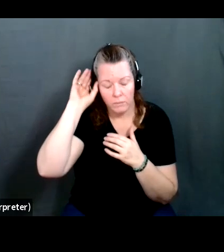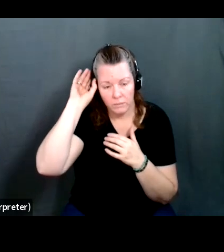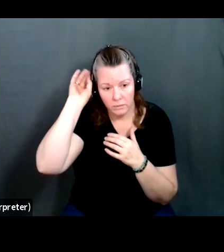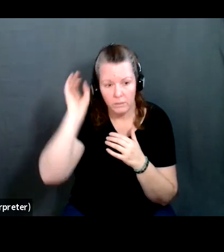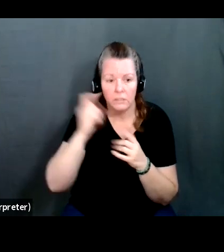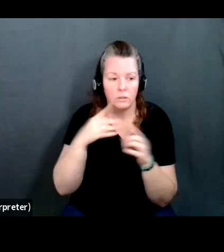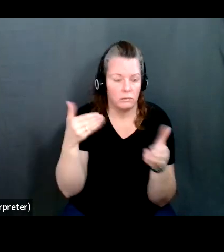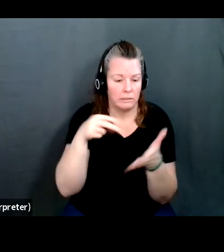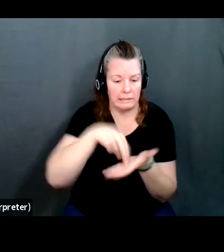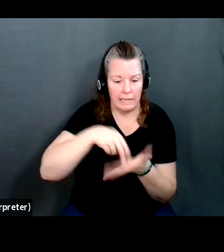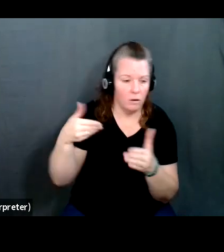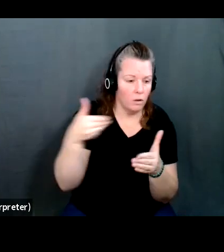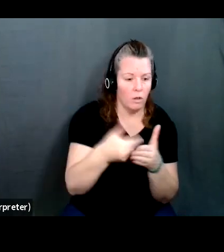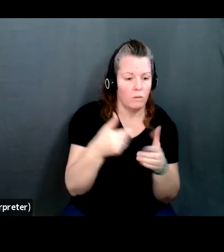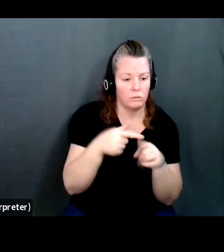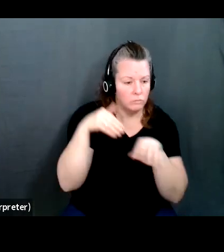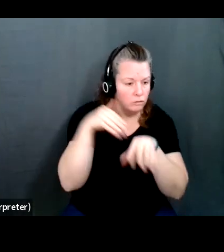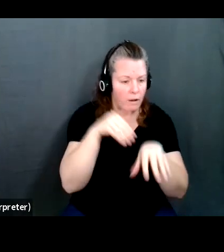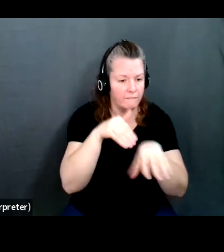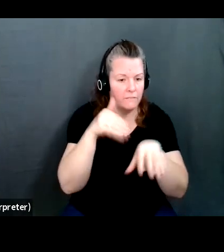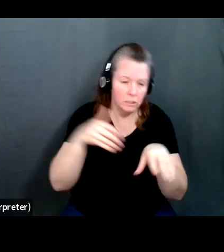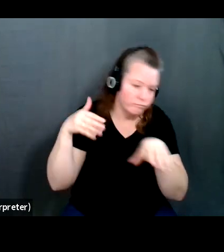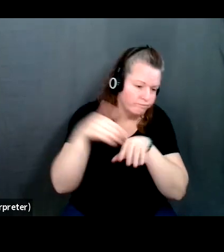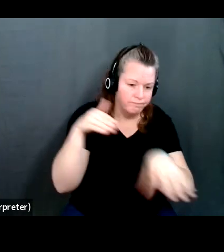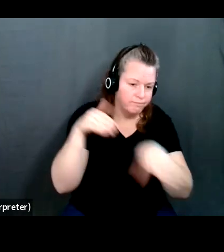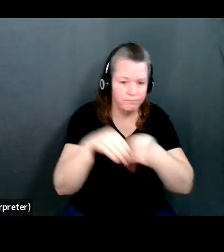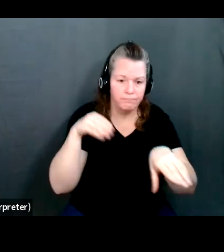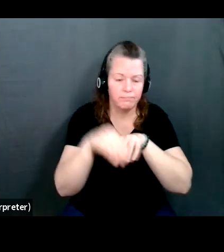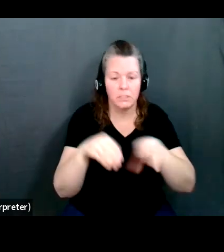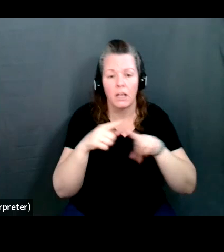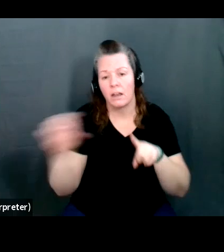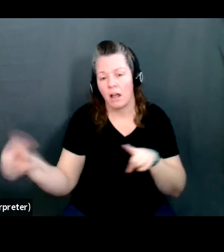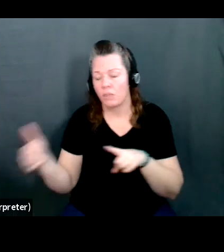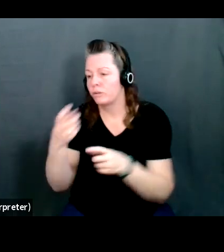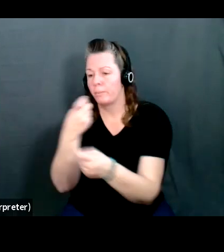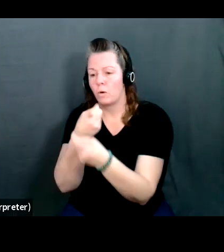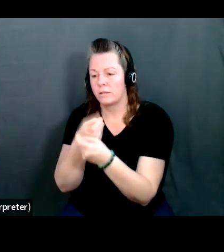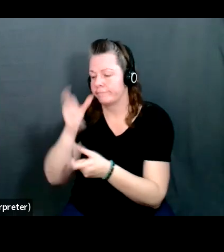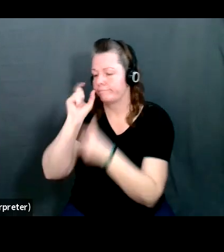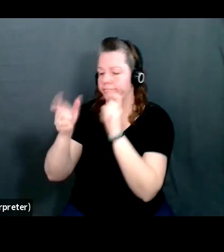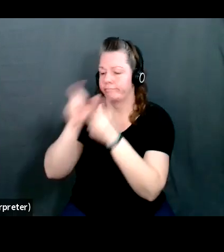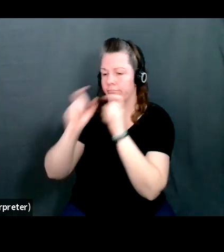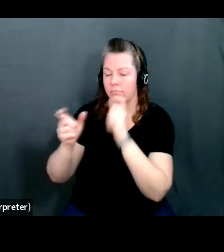while others resort to consuming poisonous substances. In most common cases,